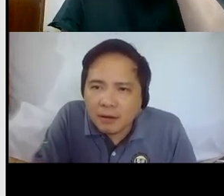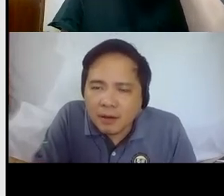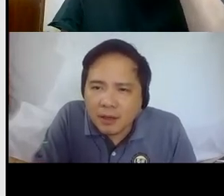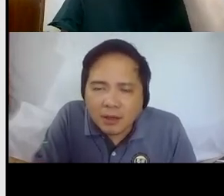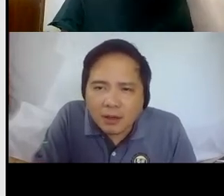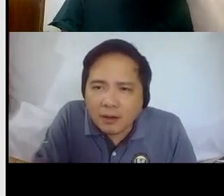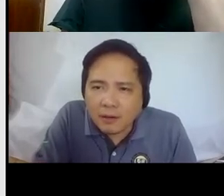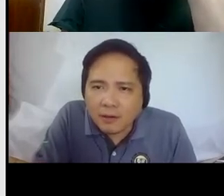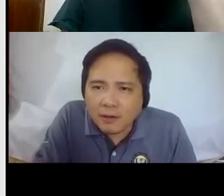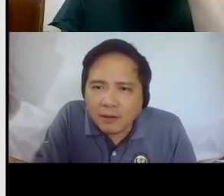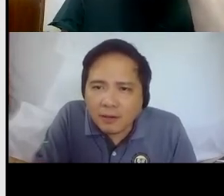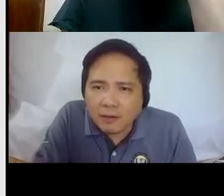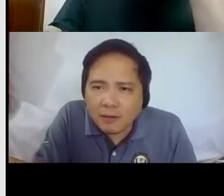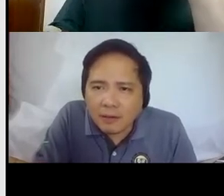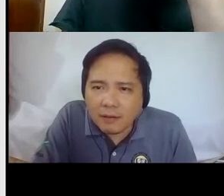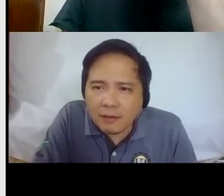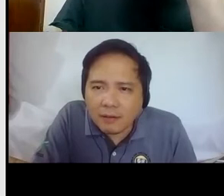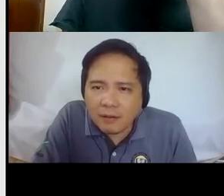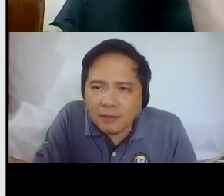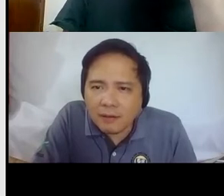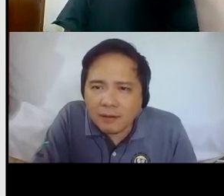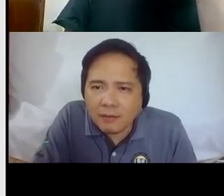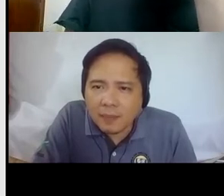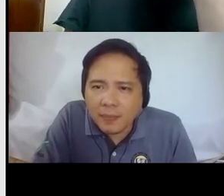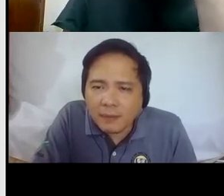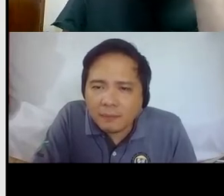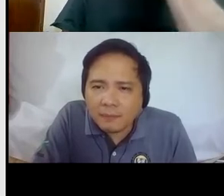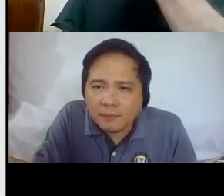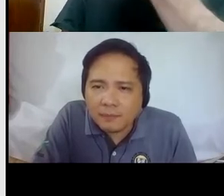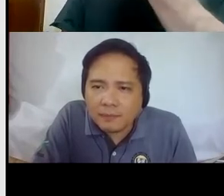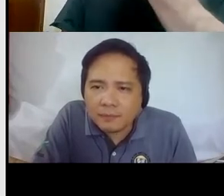And do you all know how to cut and paste or copy and paste